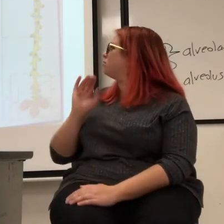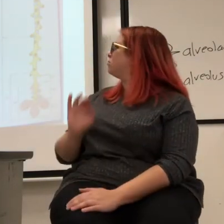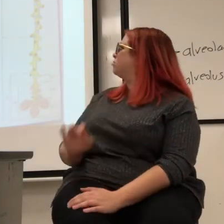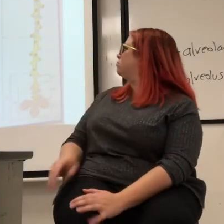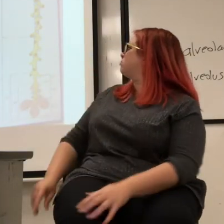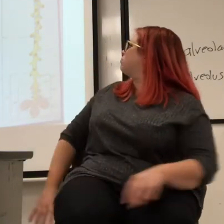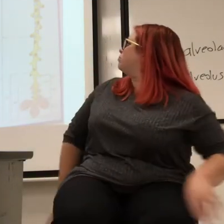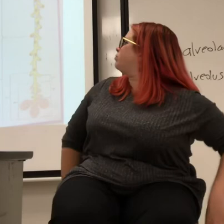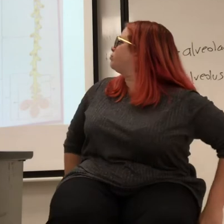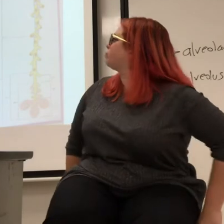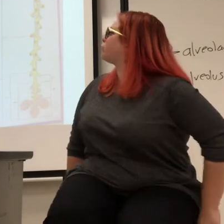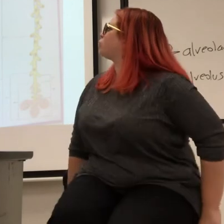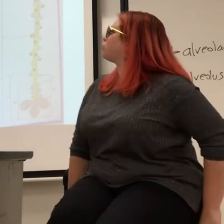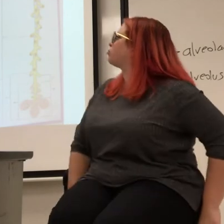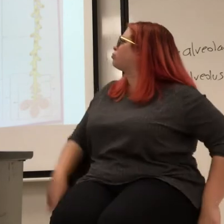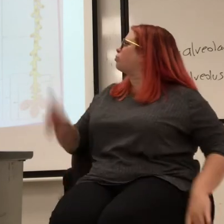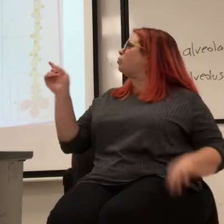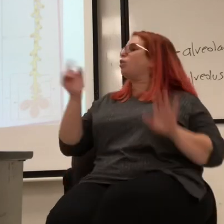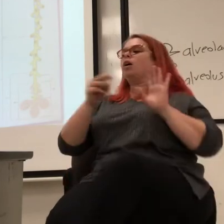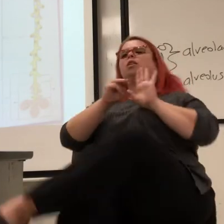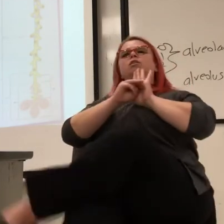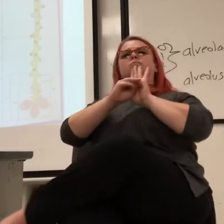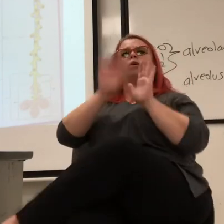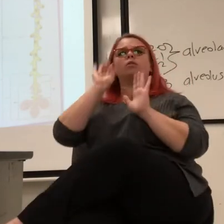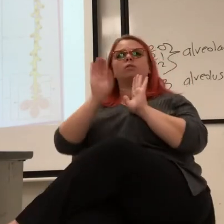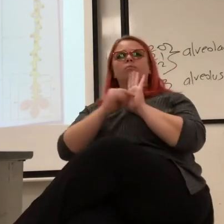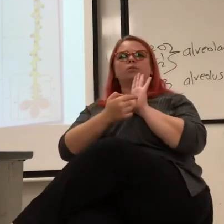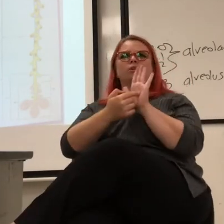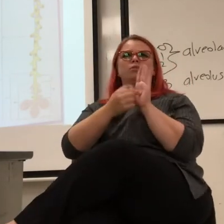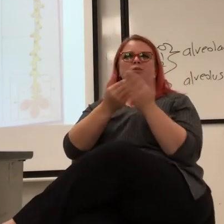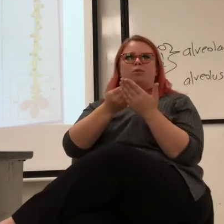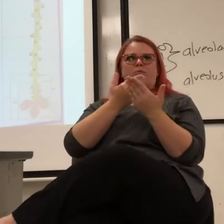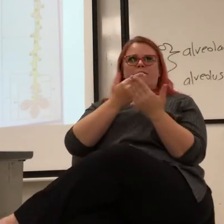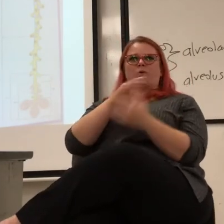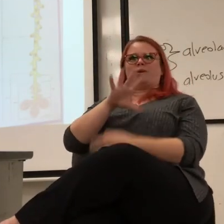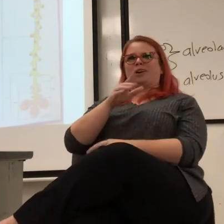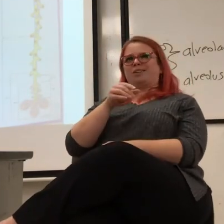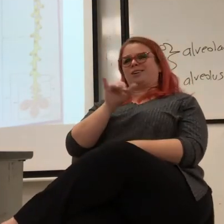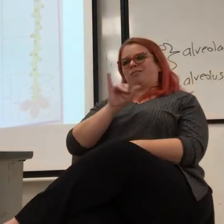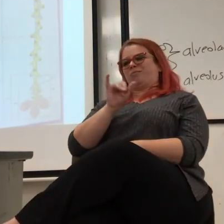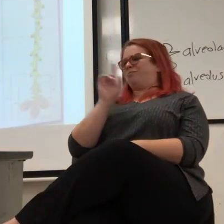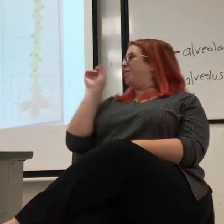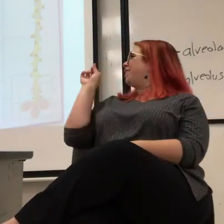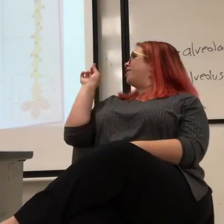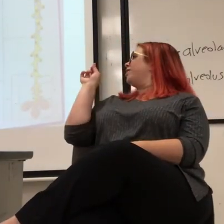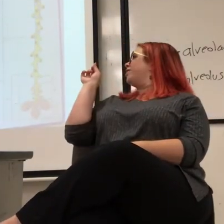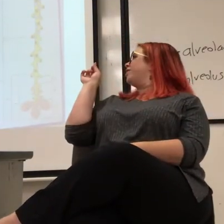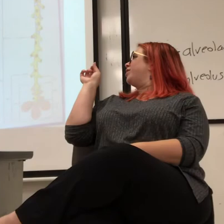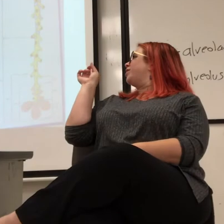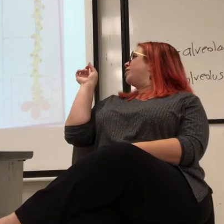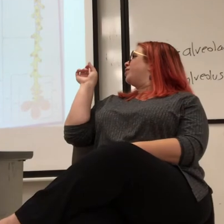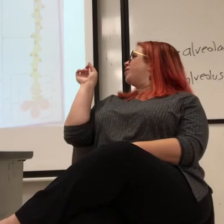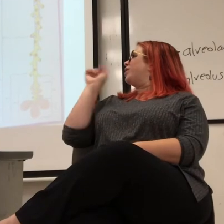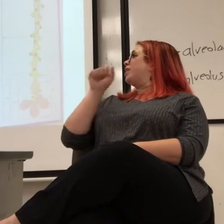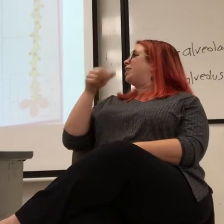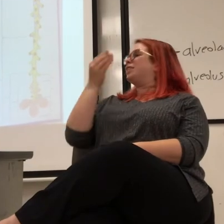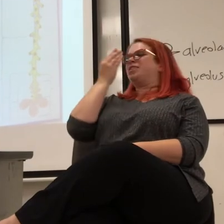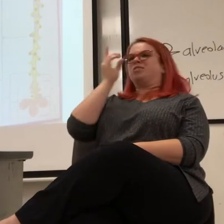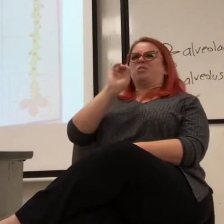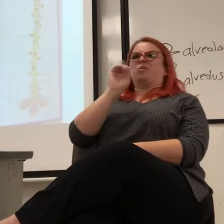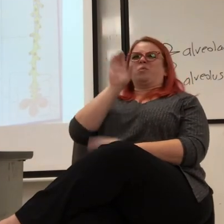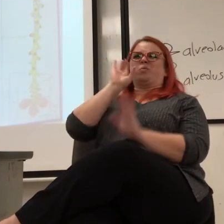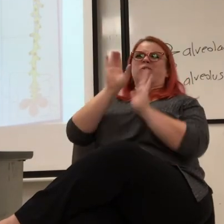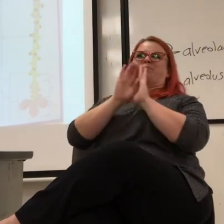Okay, on this model, that picture I showed you earlier, it's kind of hiding there. So I just want you to know where that picture came